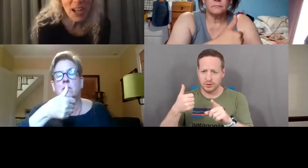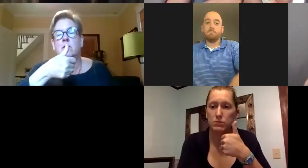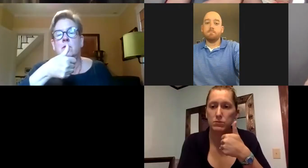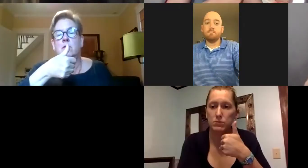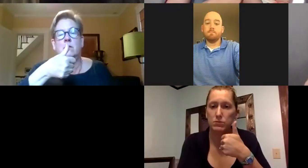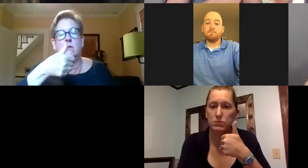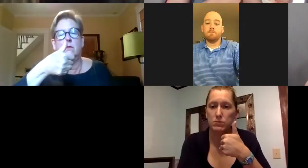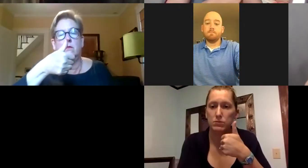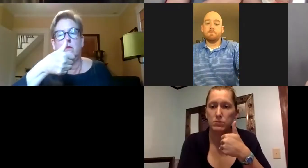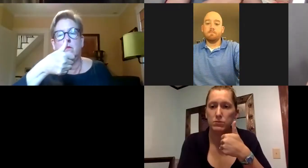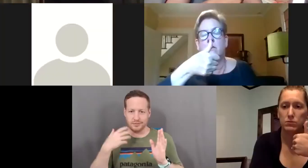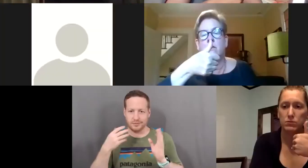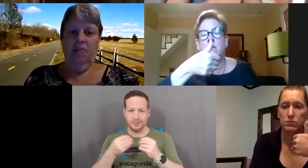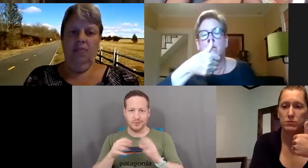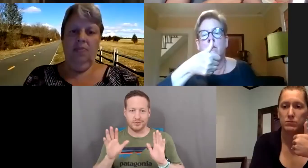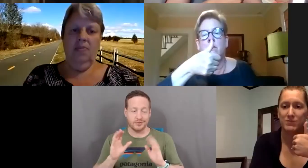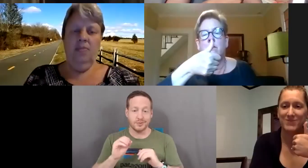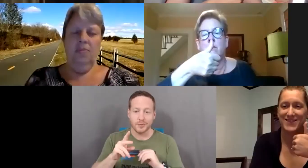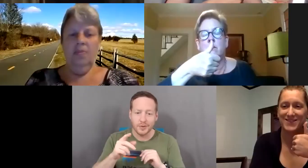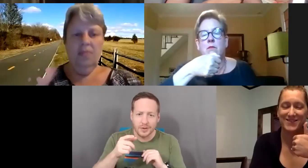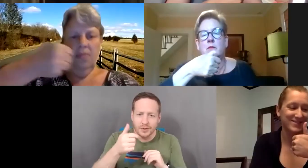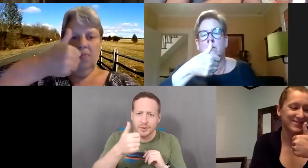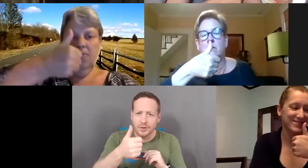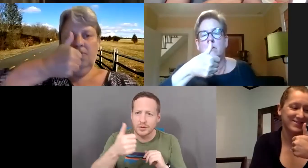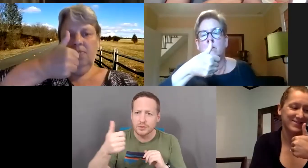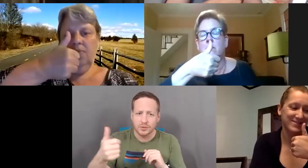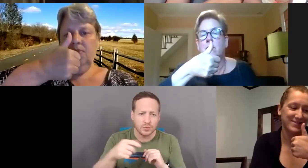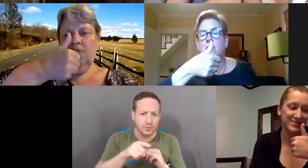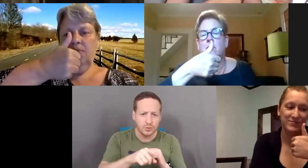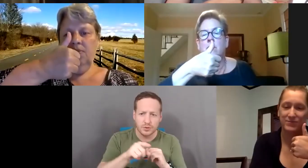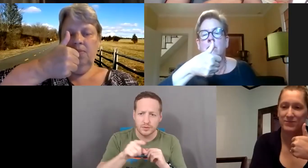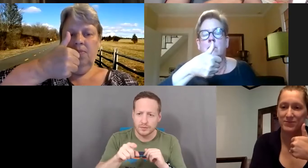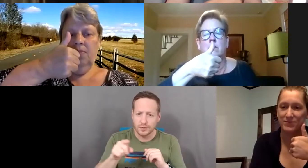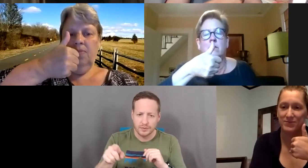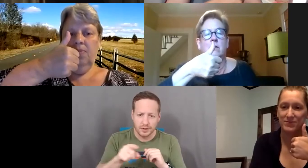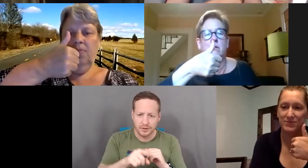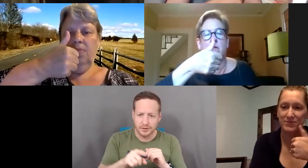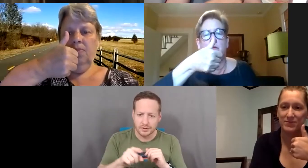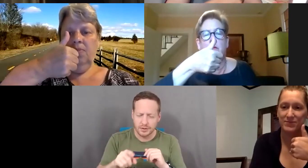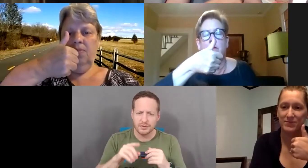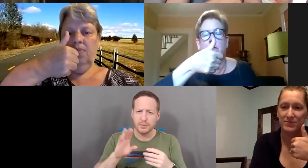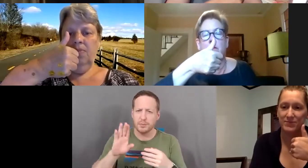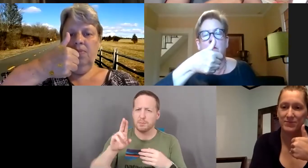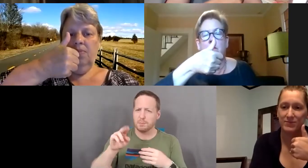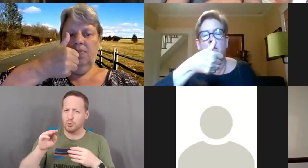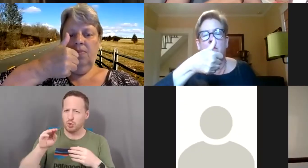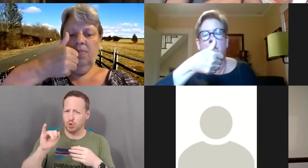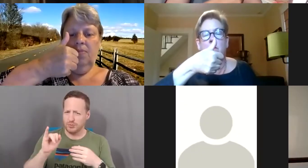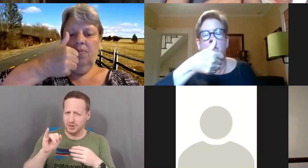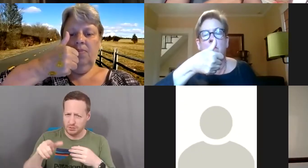voting. Let me count who's here. Sorry, let me go back. Thumbs up, Let me count.